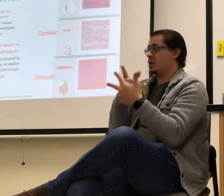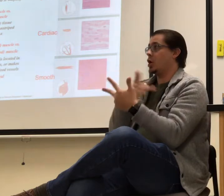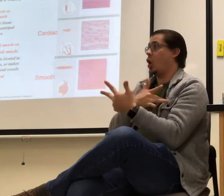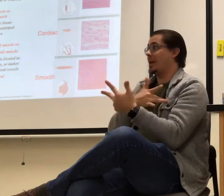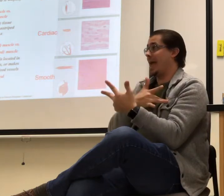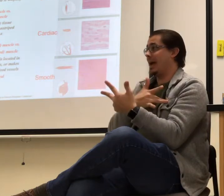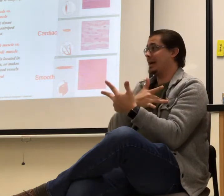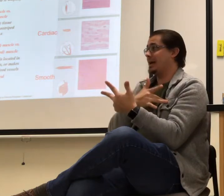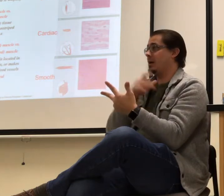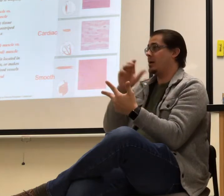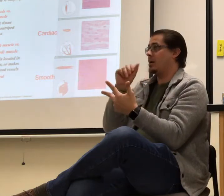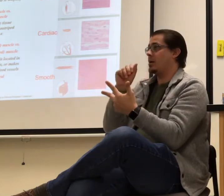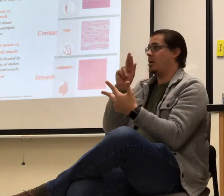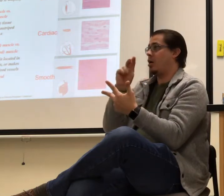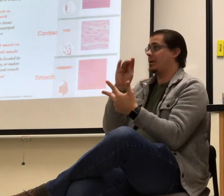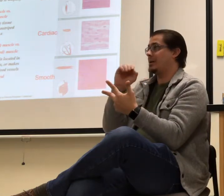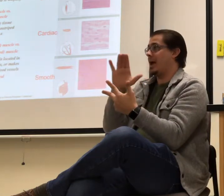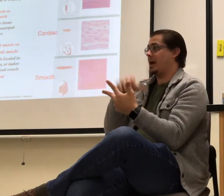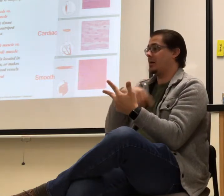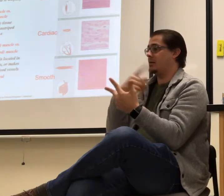cardiac,